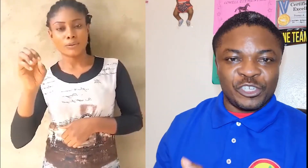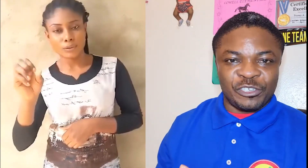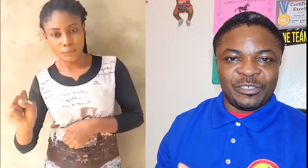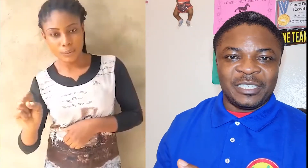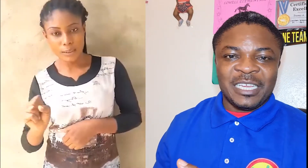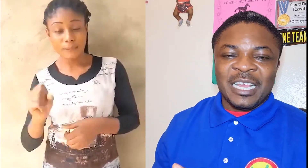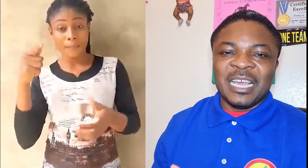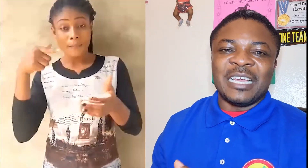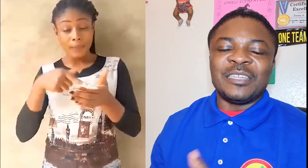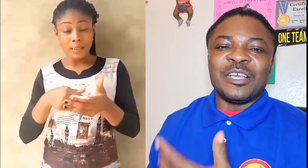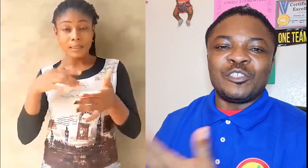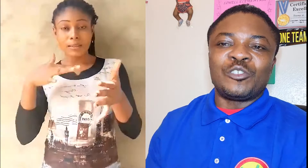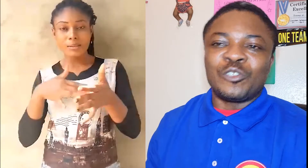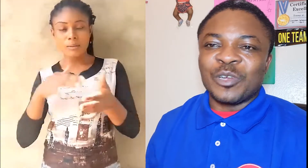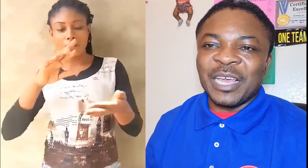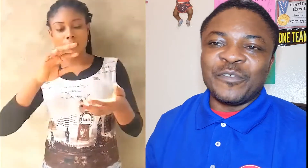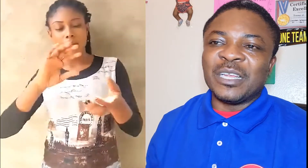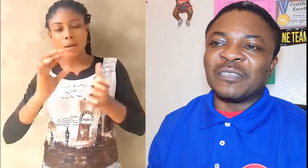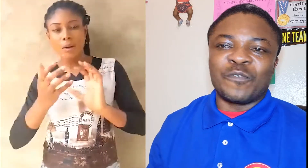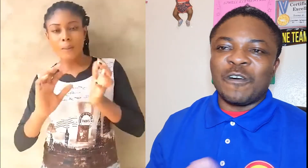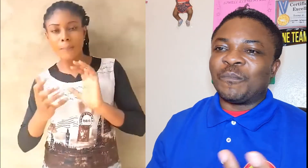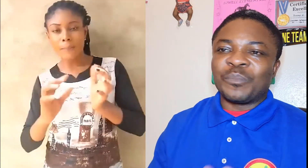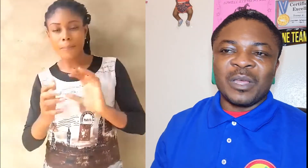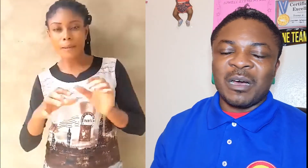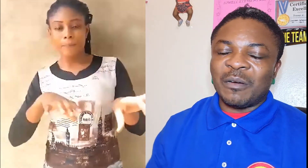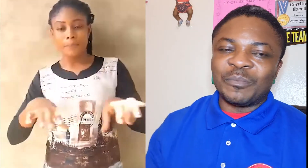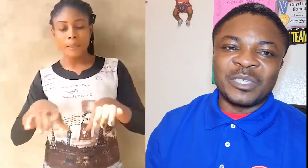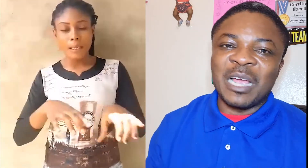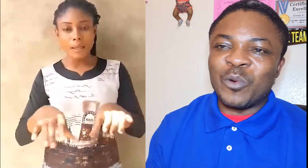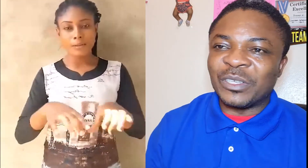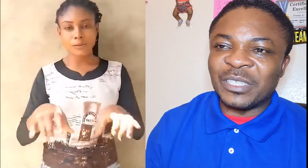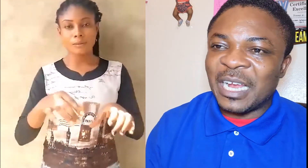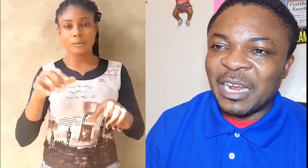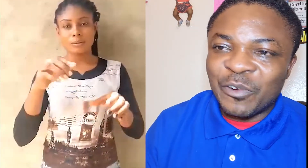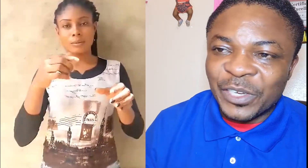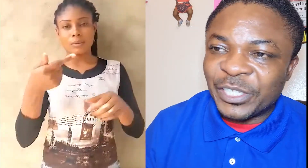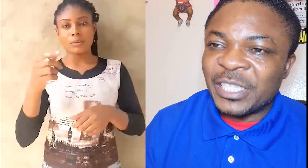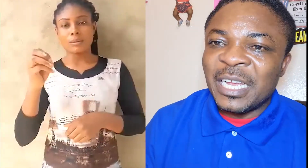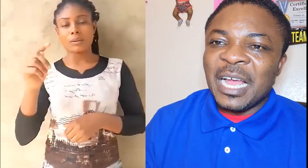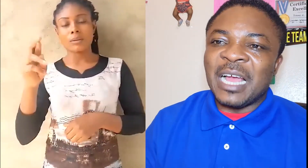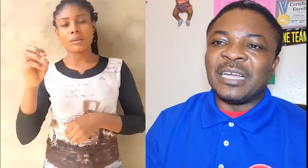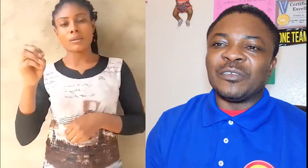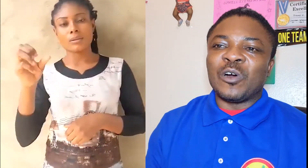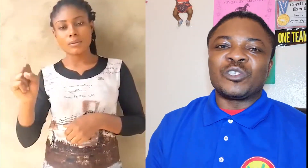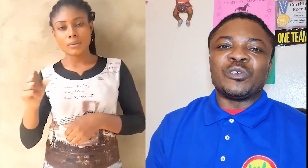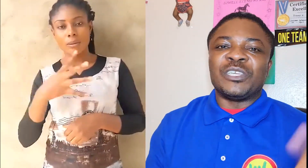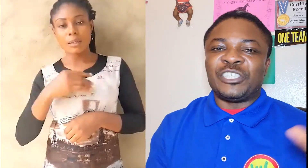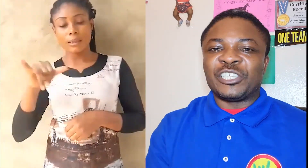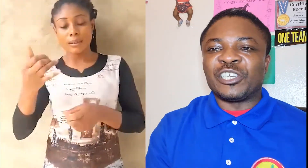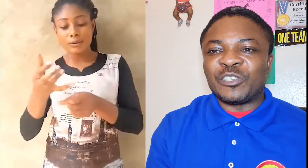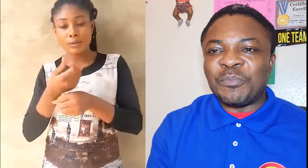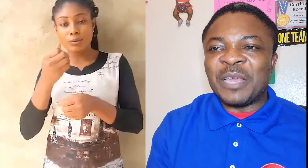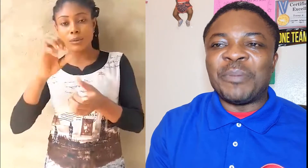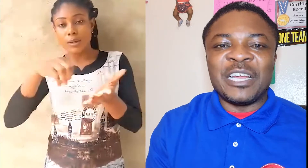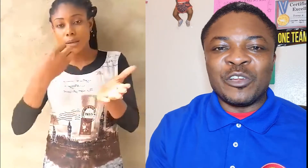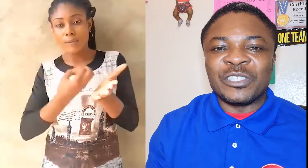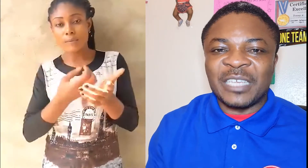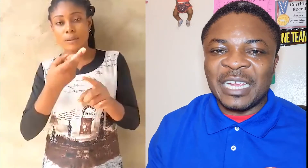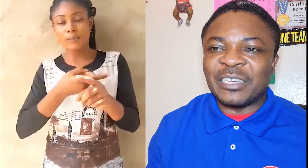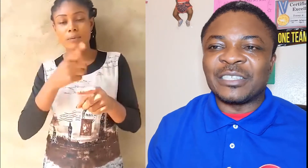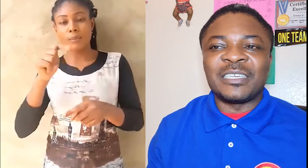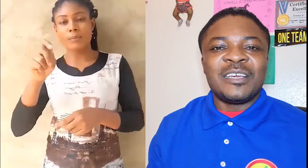of motion. And they took evidence from Taiwan Sign Language and also the gestures made